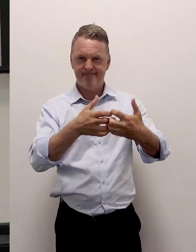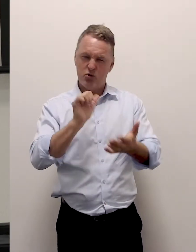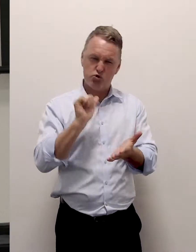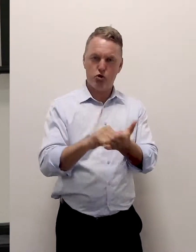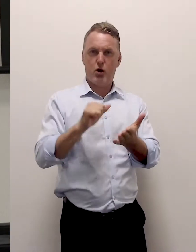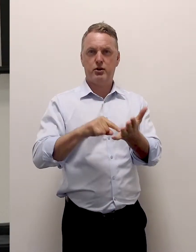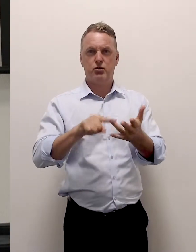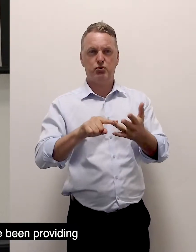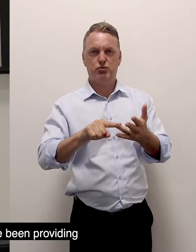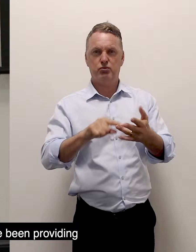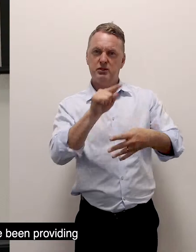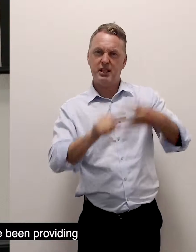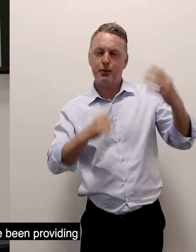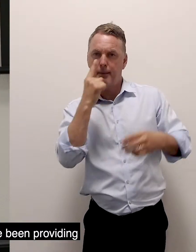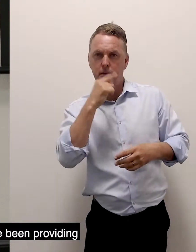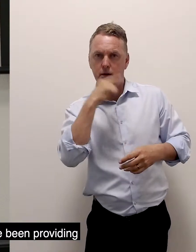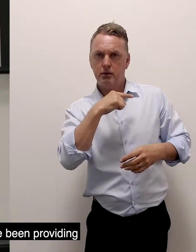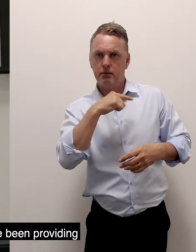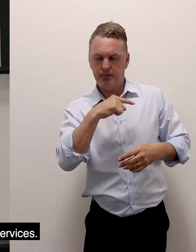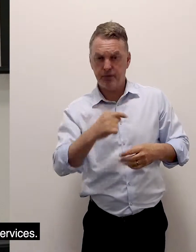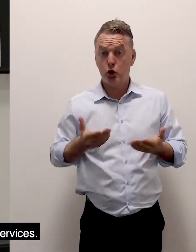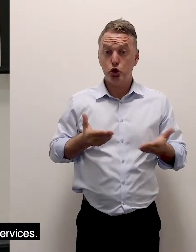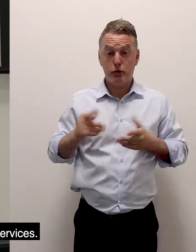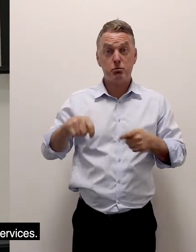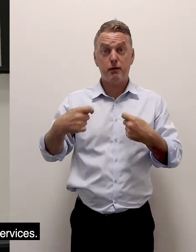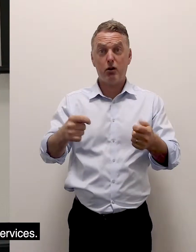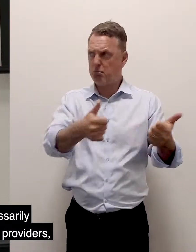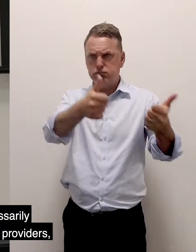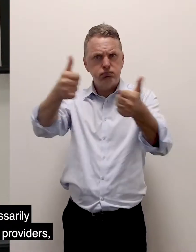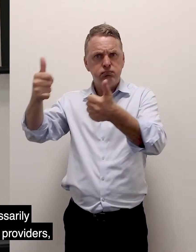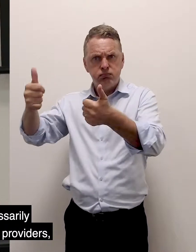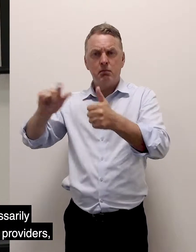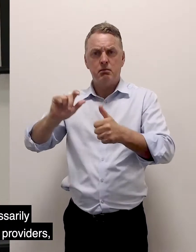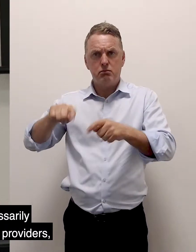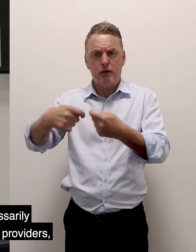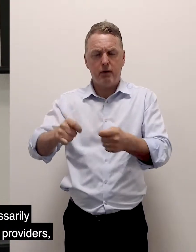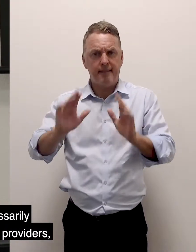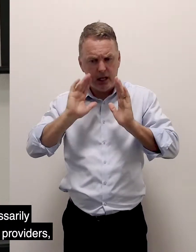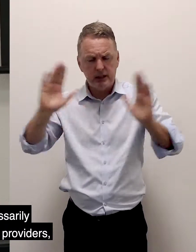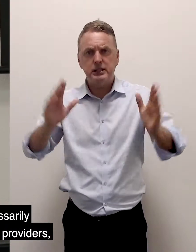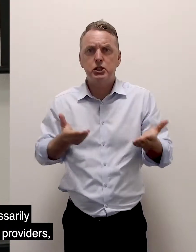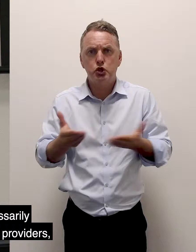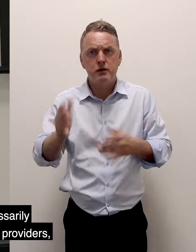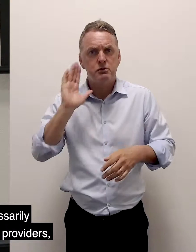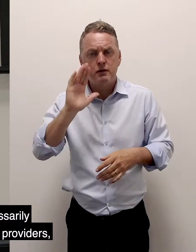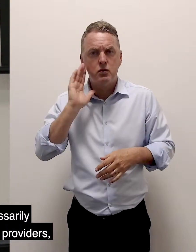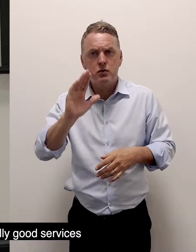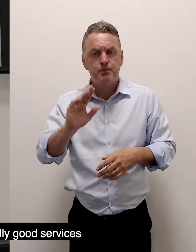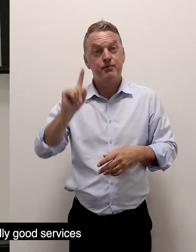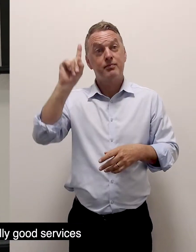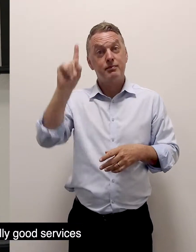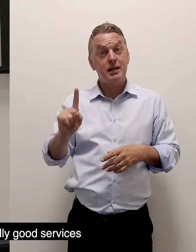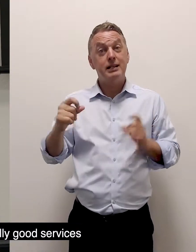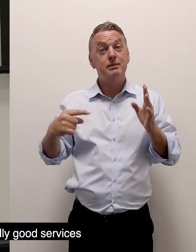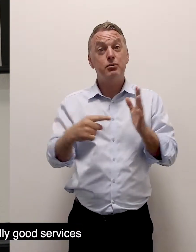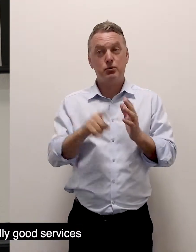do. Service providers have been providing a lot of good services. I'm not necessarily knocking service providers.